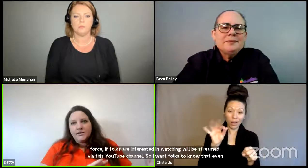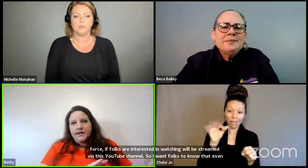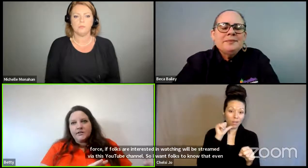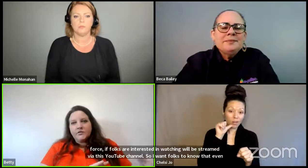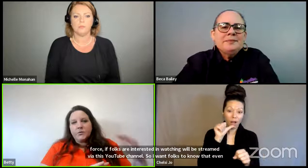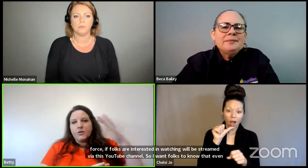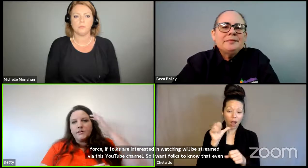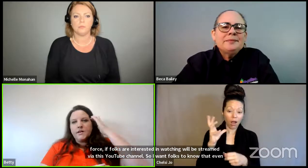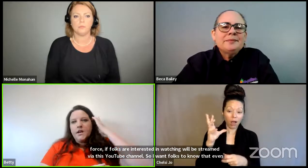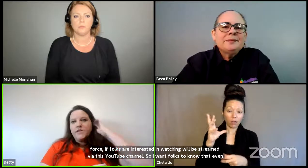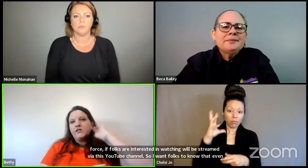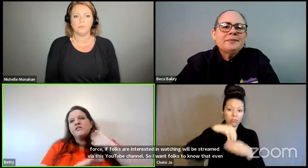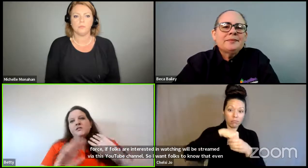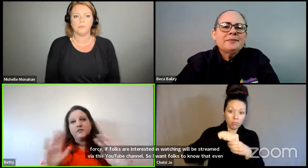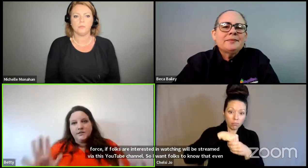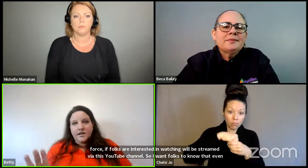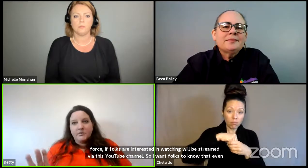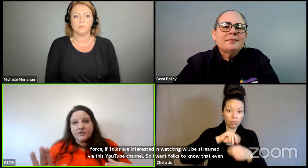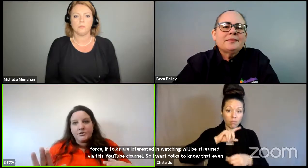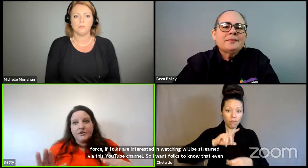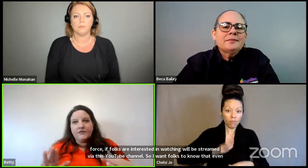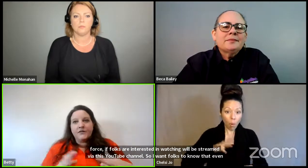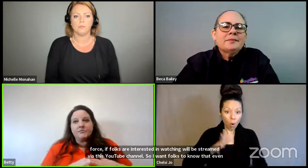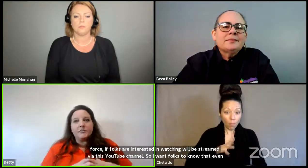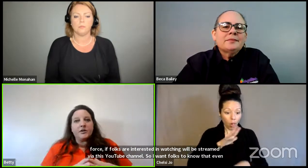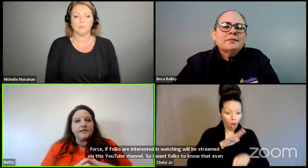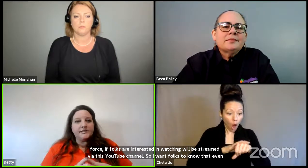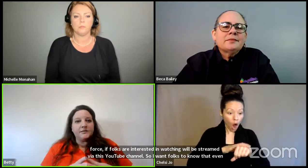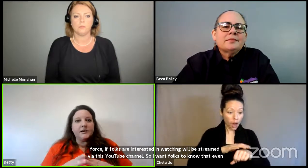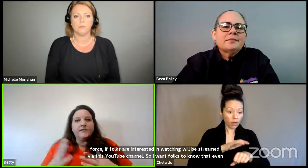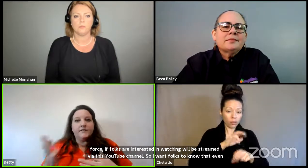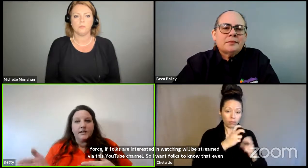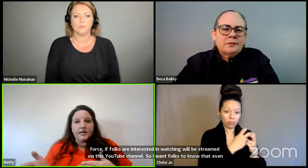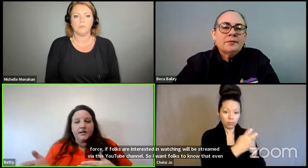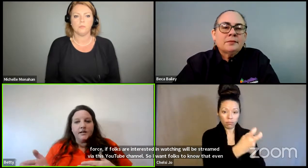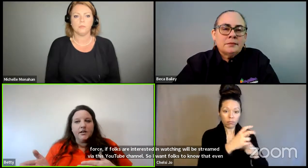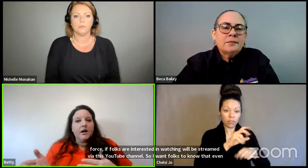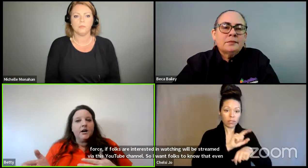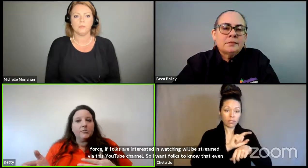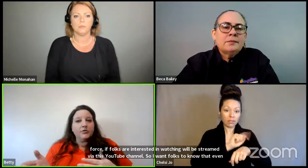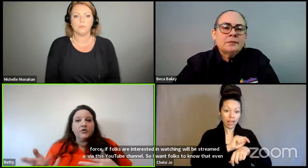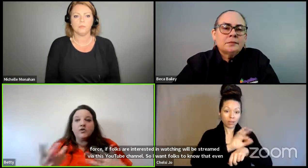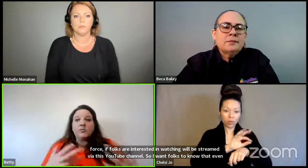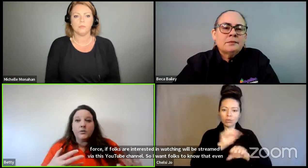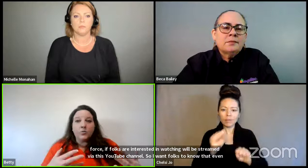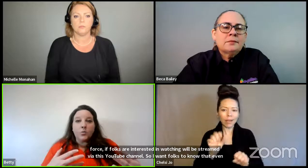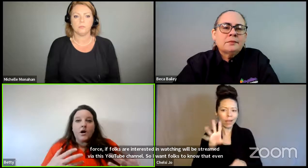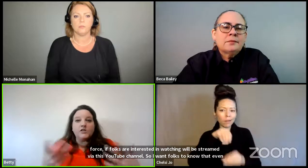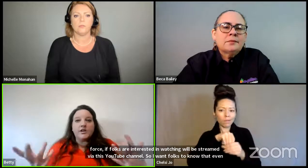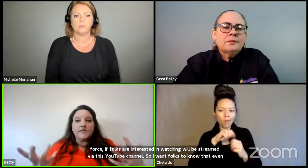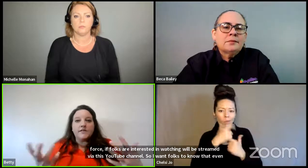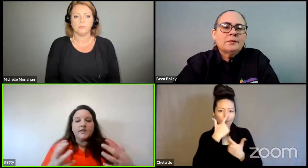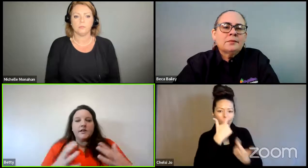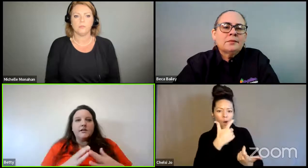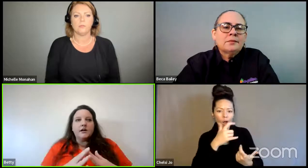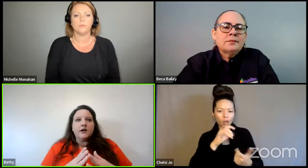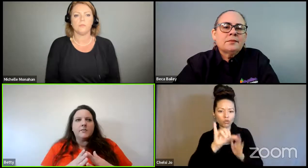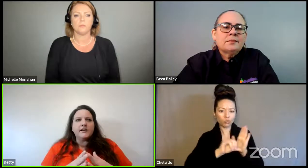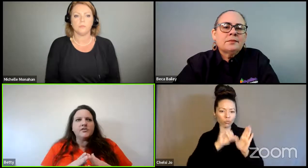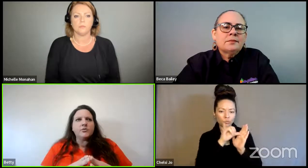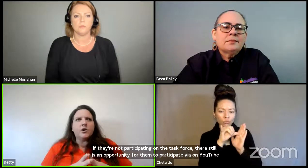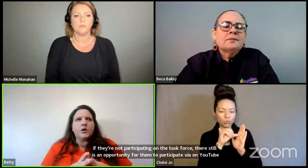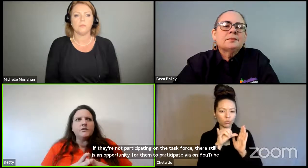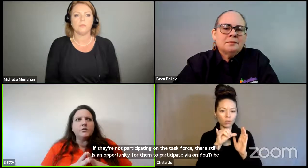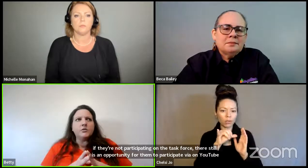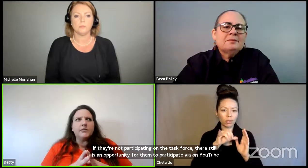participating on the task force, there still is an opportunity for them to participate via YouTube and watch. And then